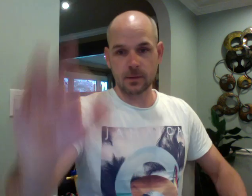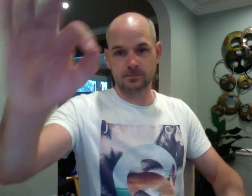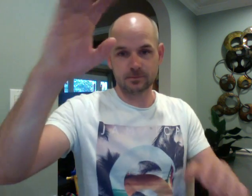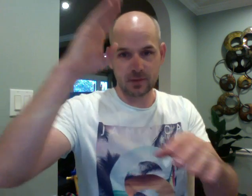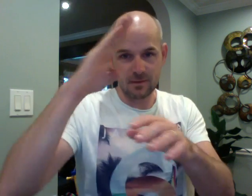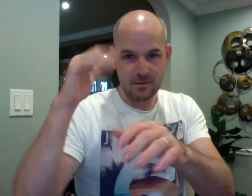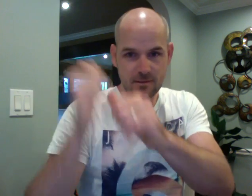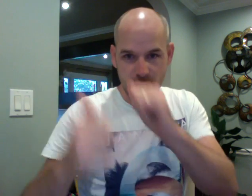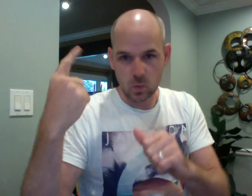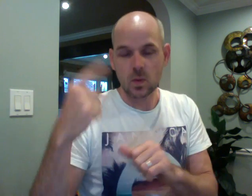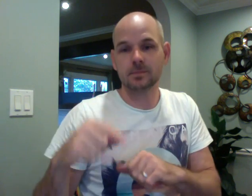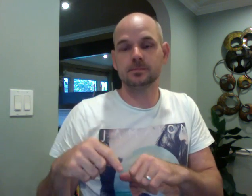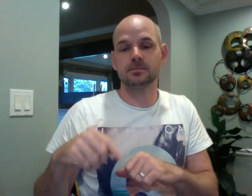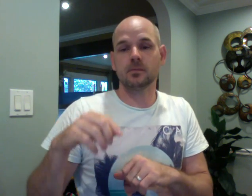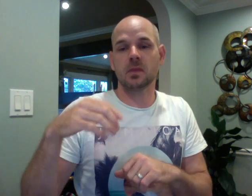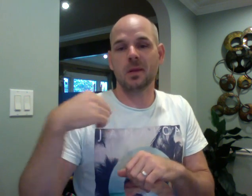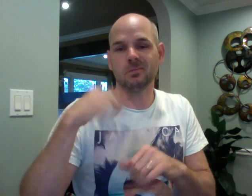Ha ha ha ha. Oh.